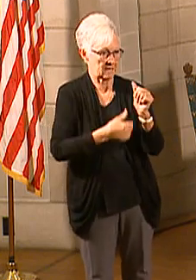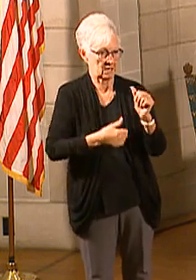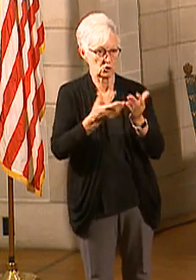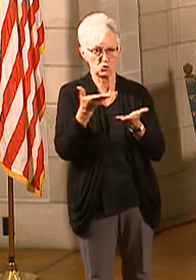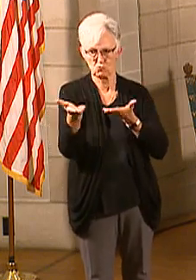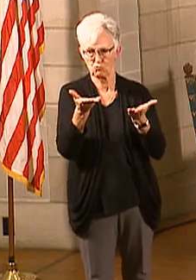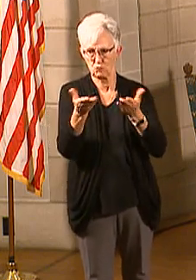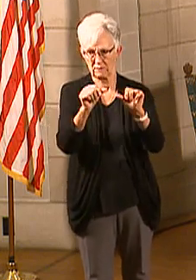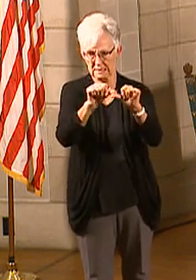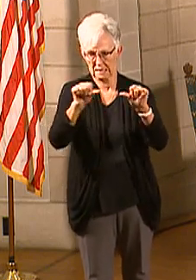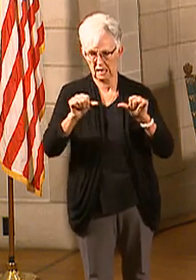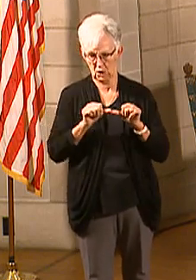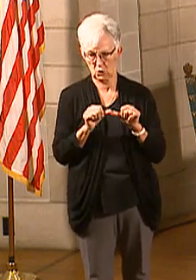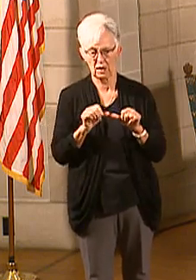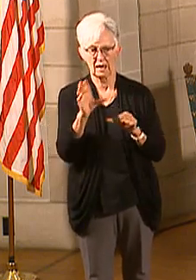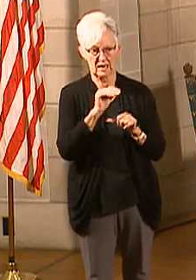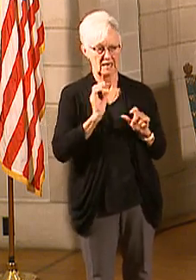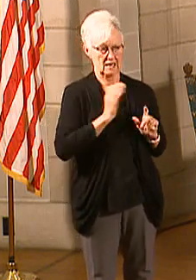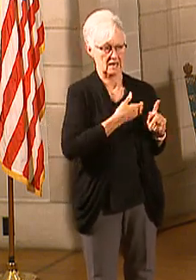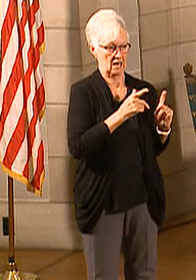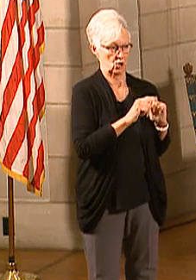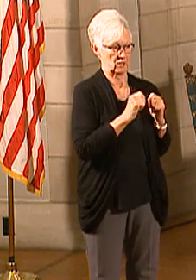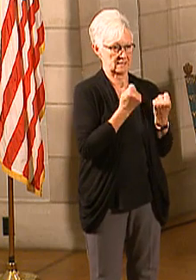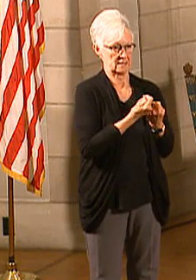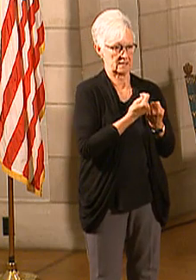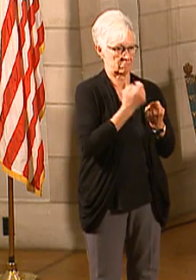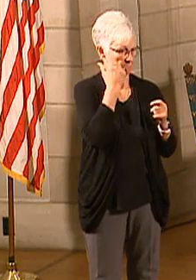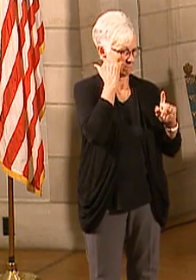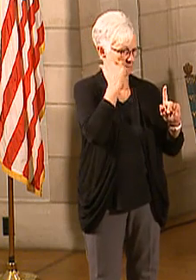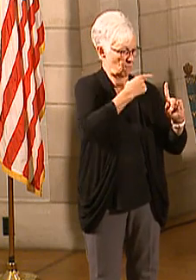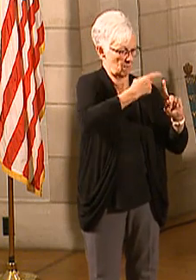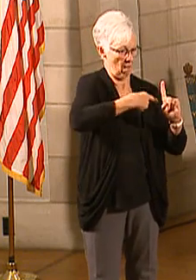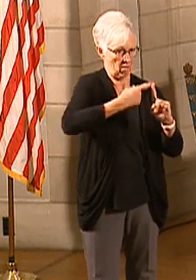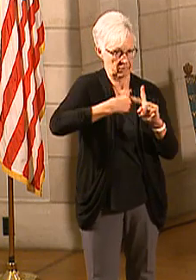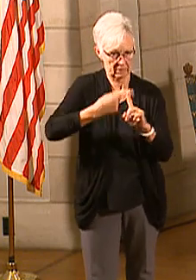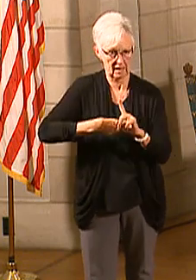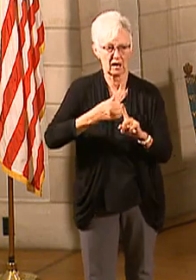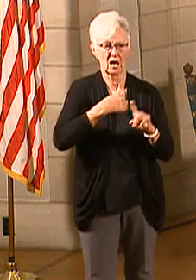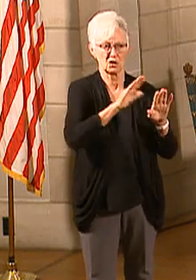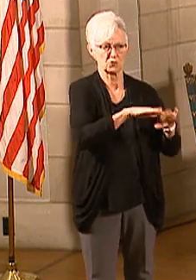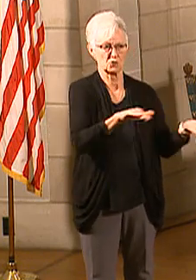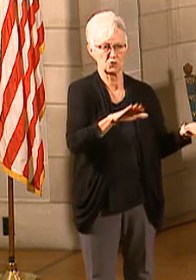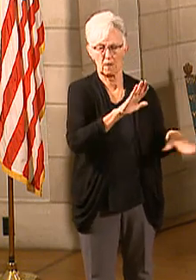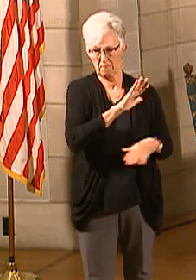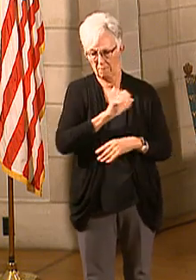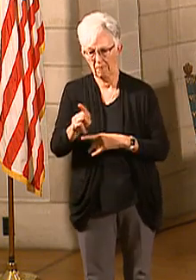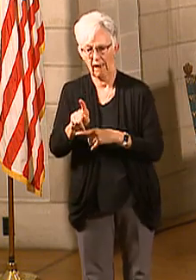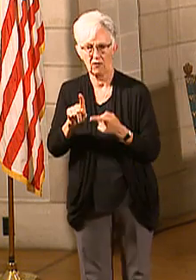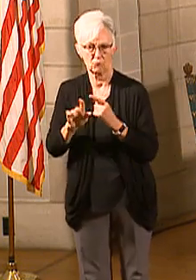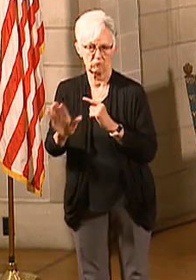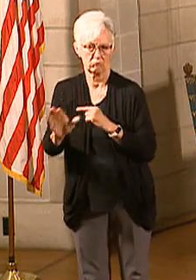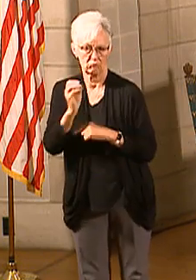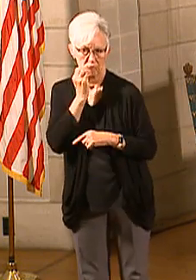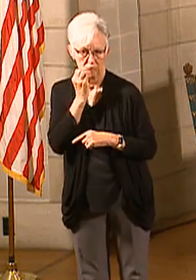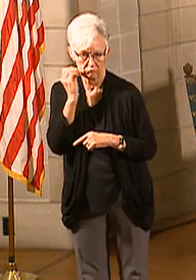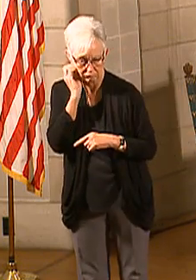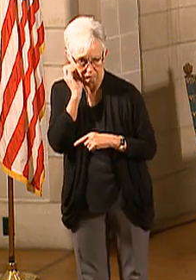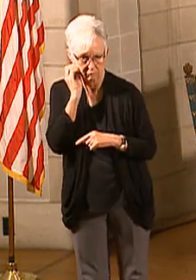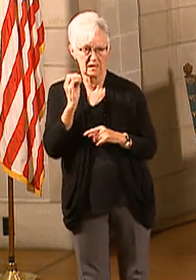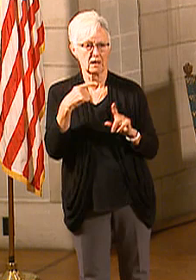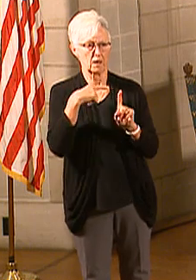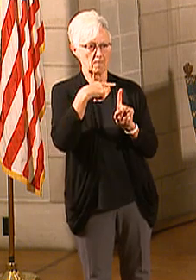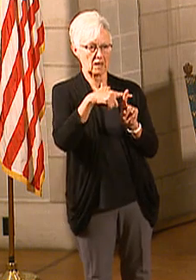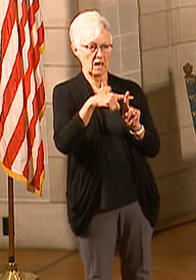is able to reunify well over 100 children every month. But then also looking at making sure that we have other pieces in